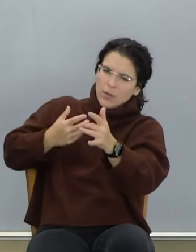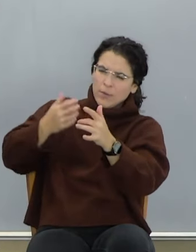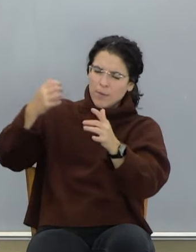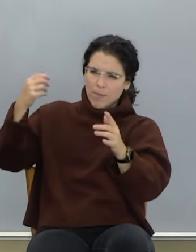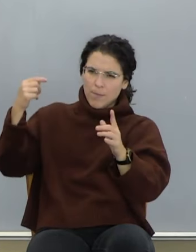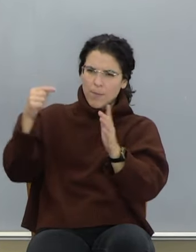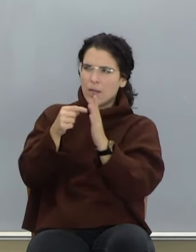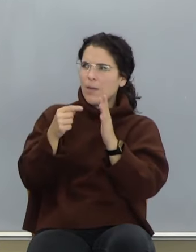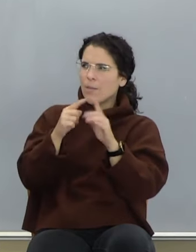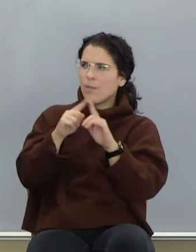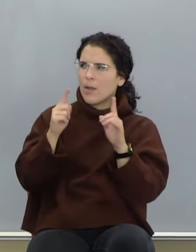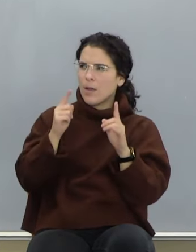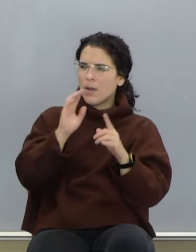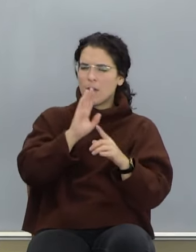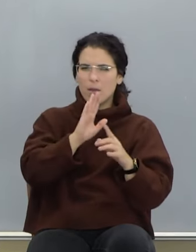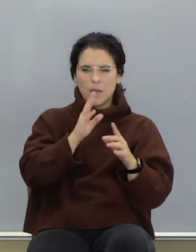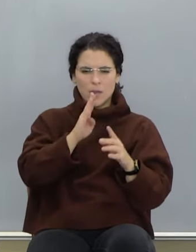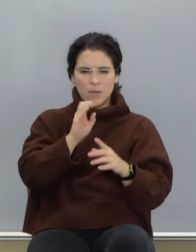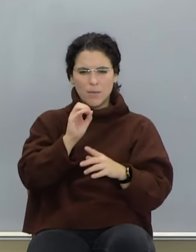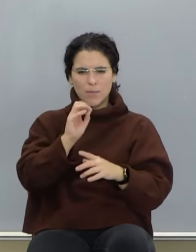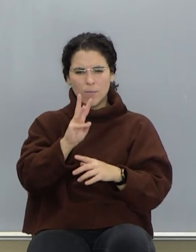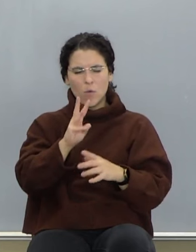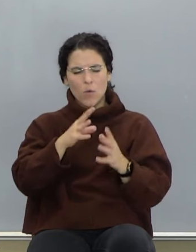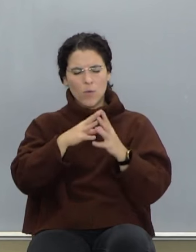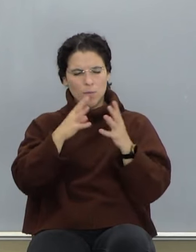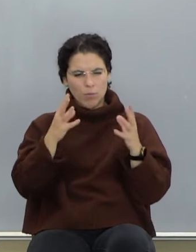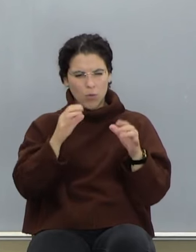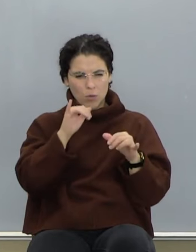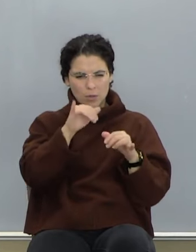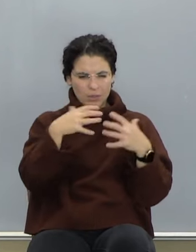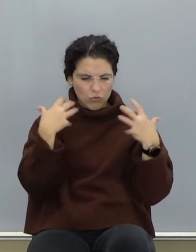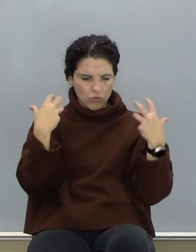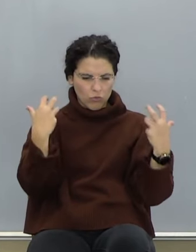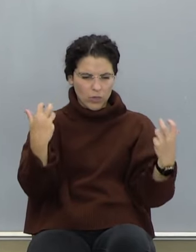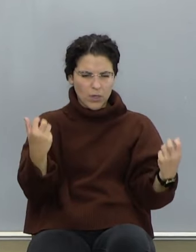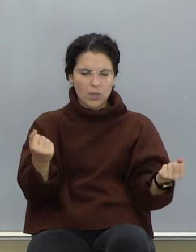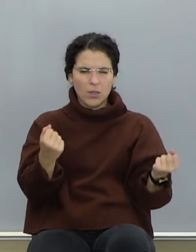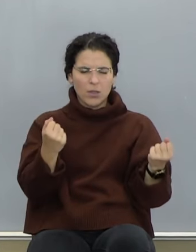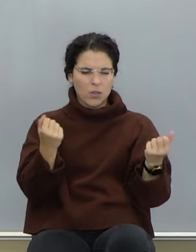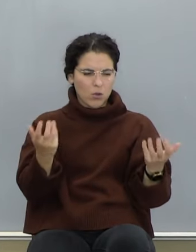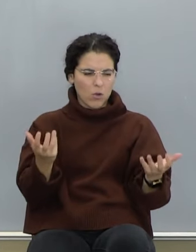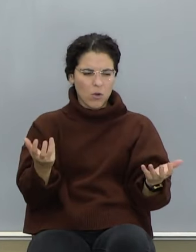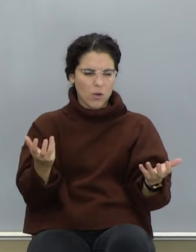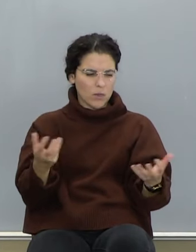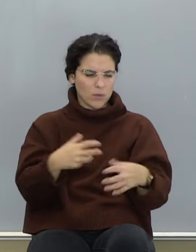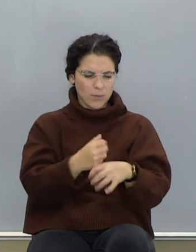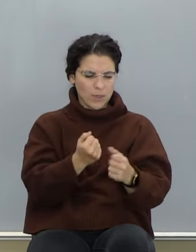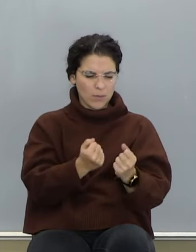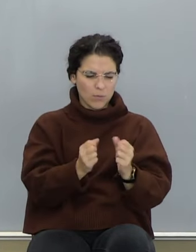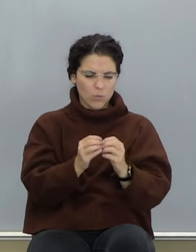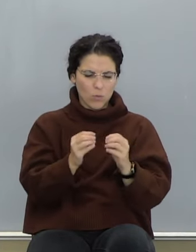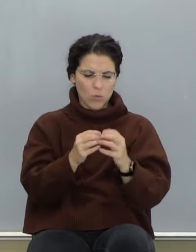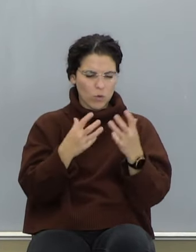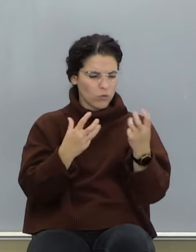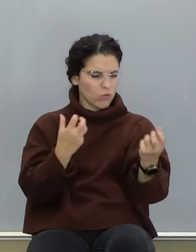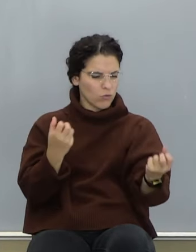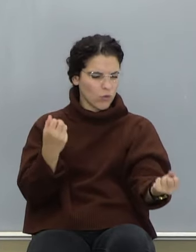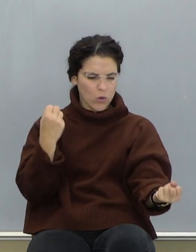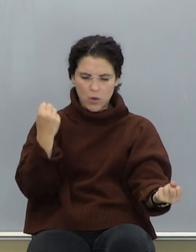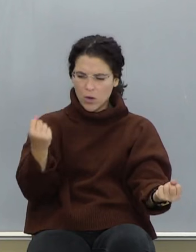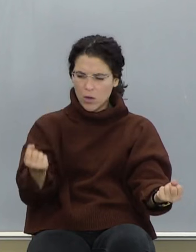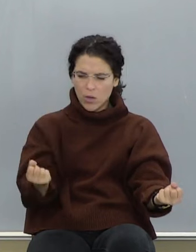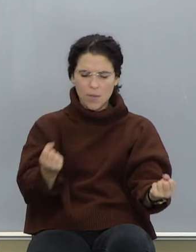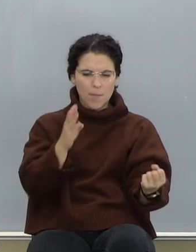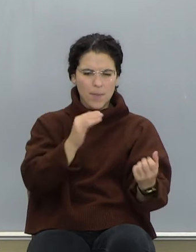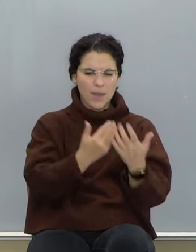him, but his bow abode in strength, and the arms of his hands were made strong by the hands of the mighty God of